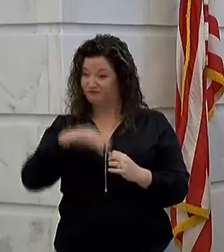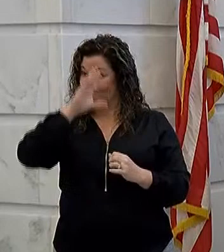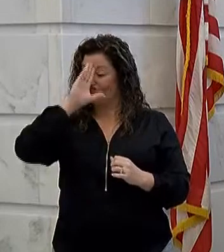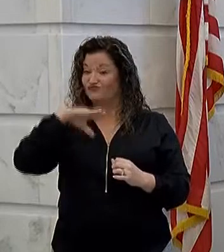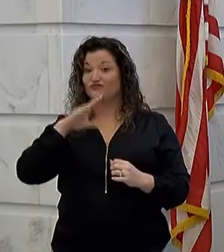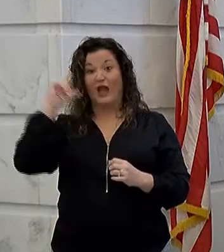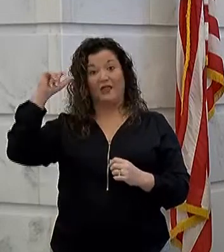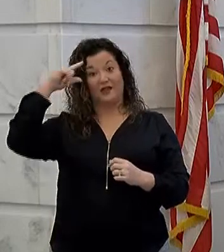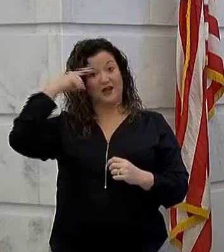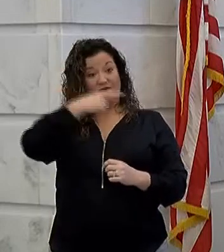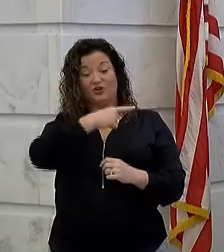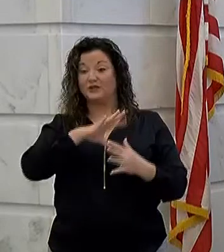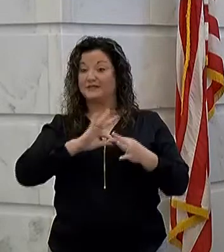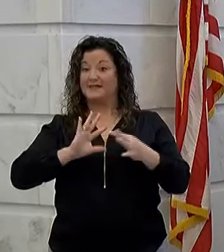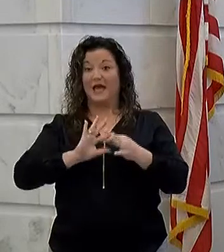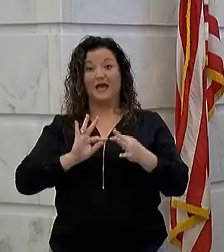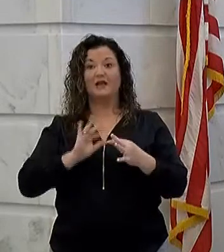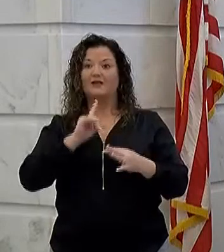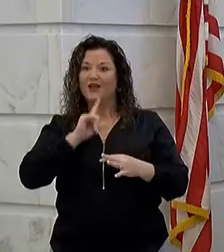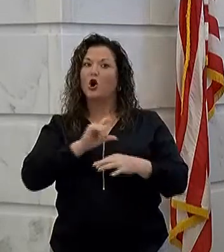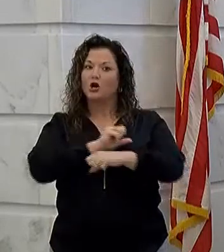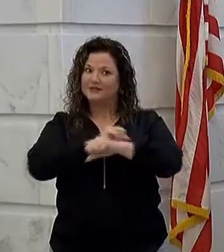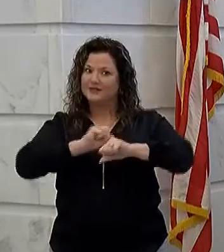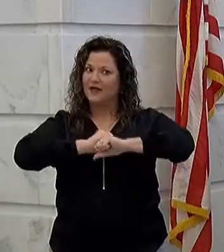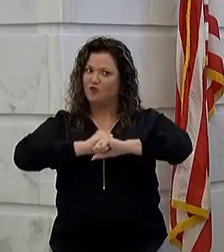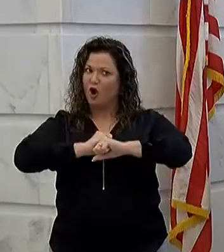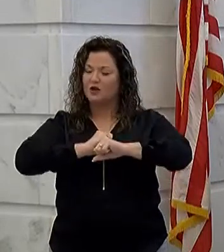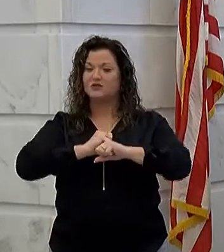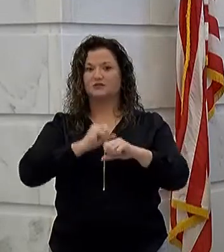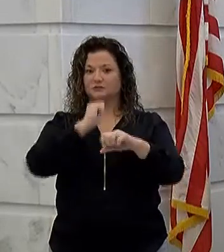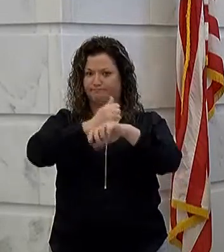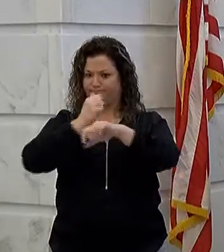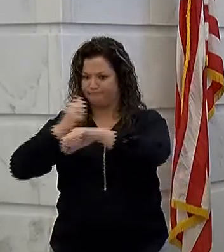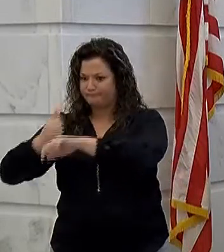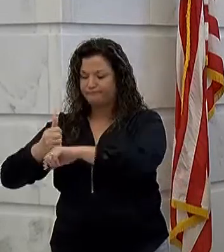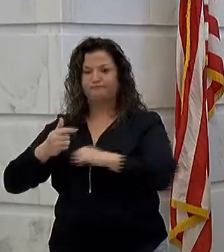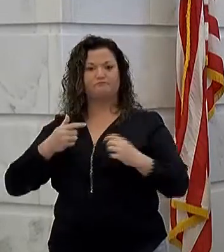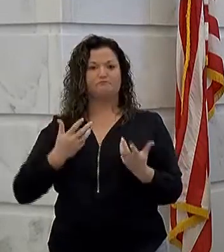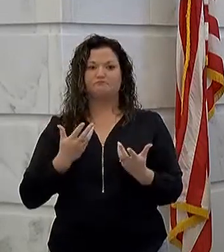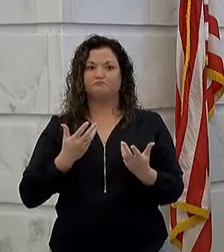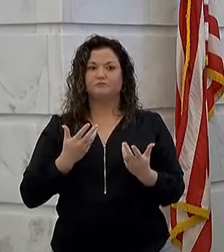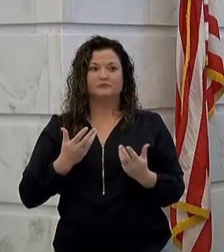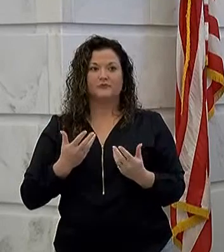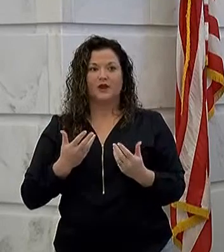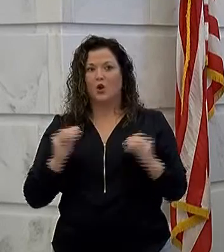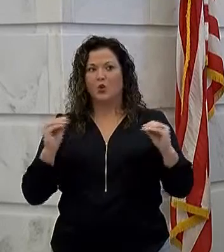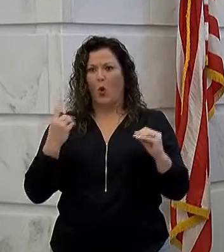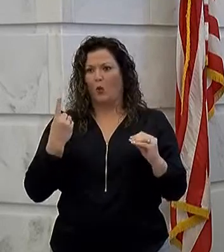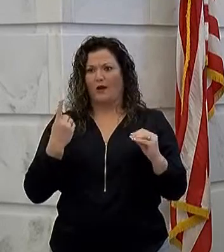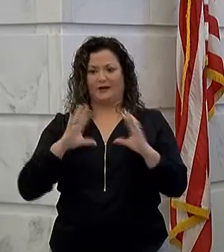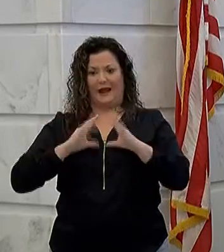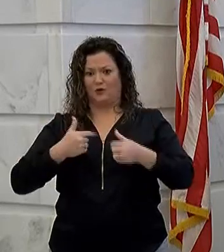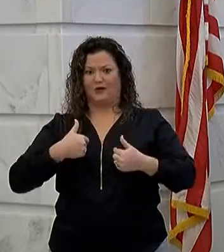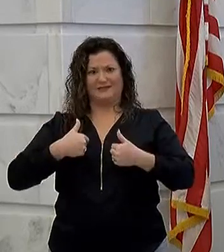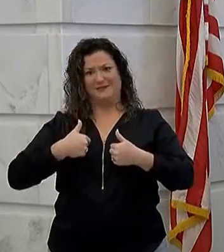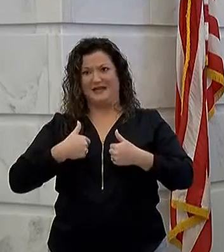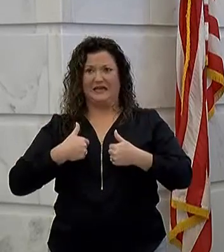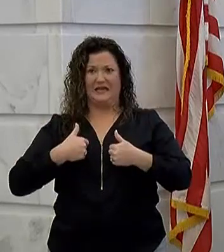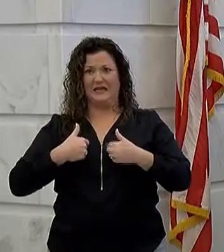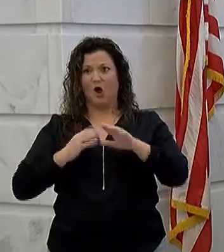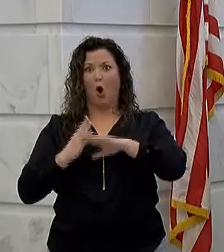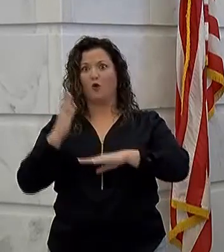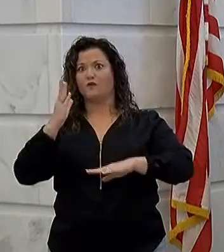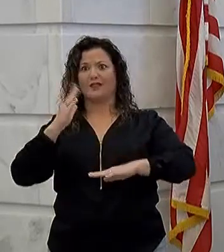as the governor said, there are safeguards built into this bill. I don't think anybody would categorize me as somebody that's